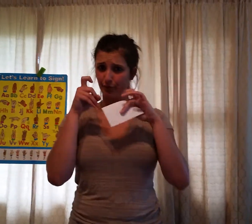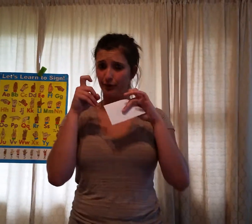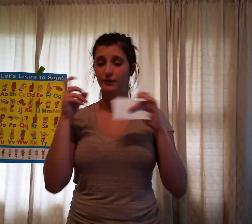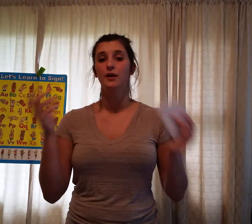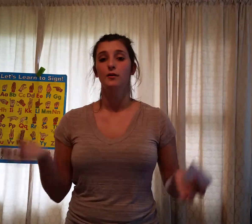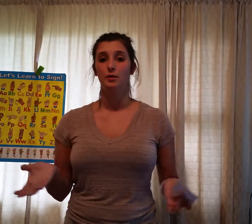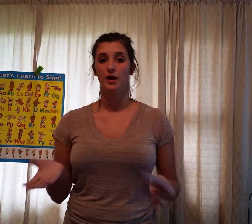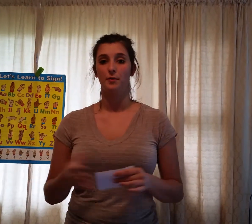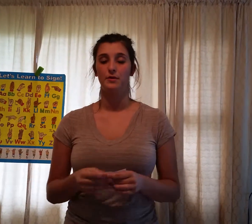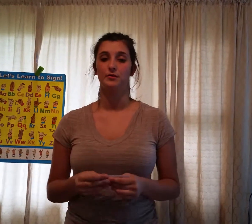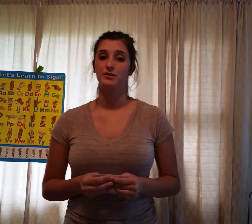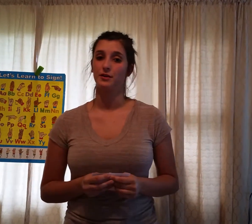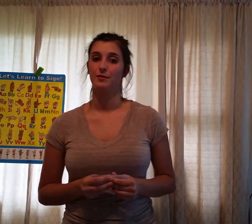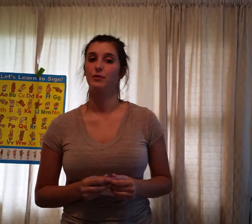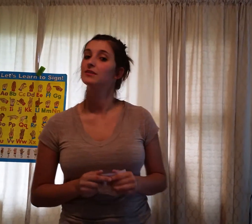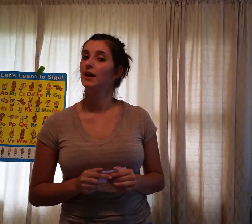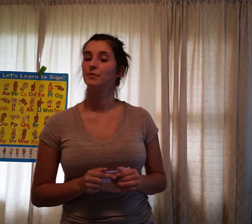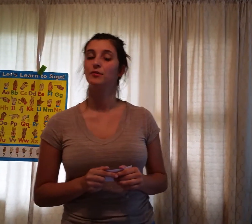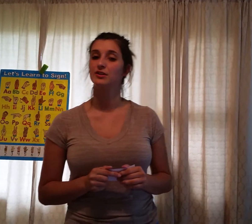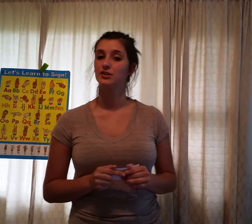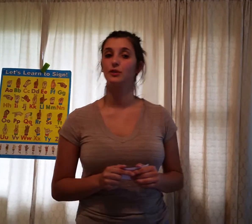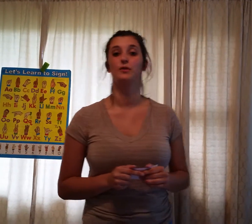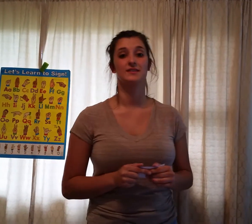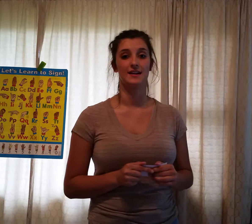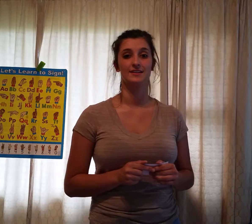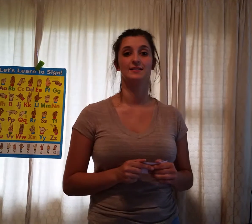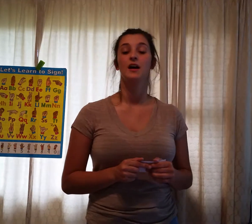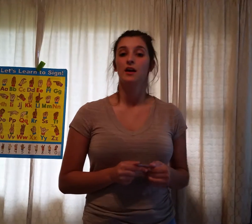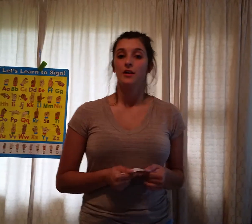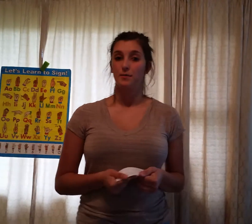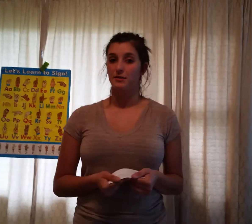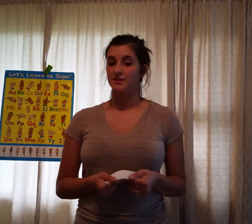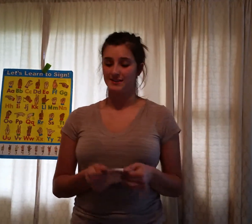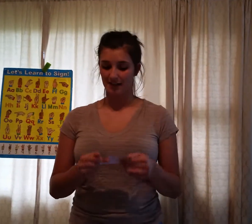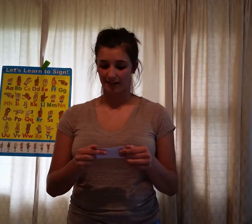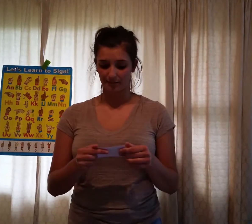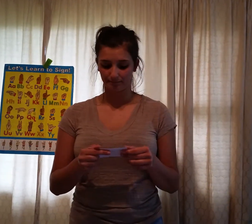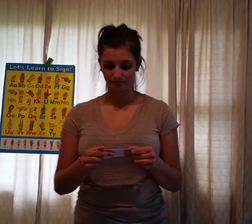furrowed, will help you determine what type of question or sentence the person is signing.